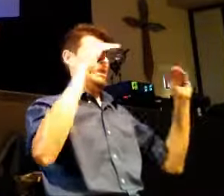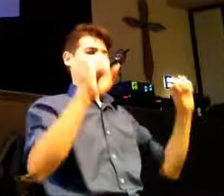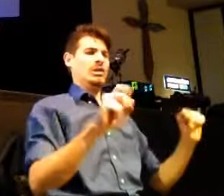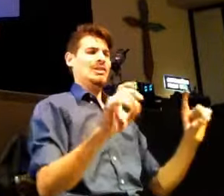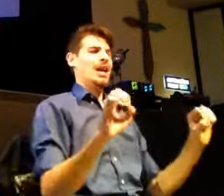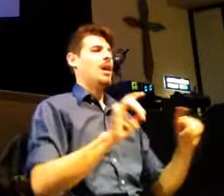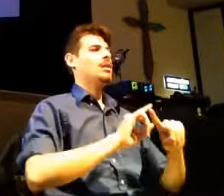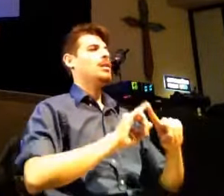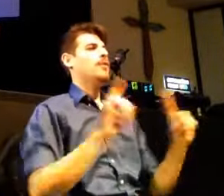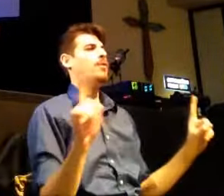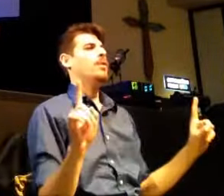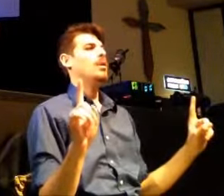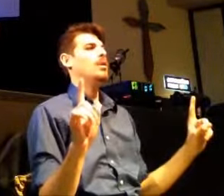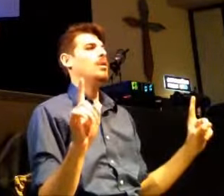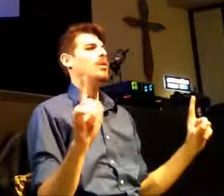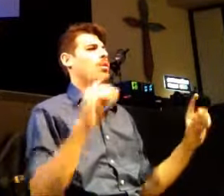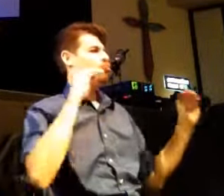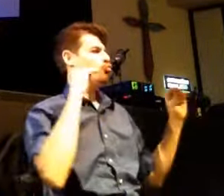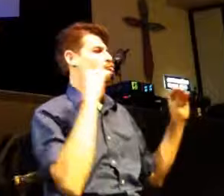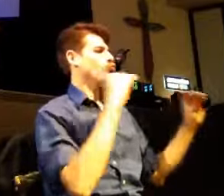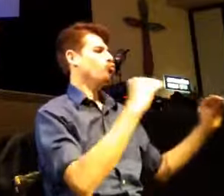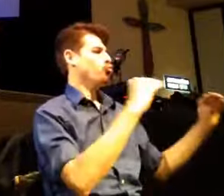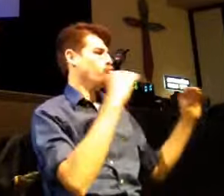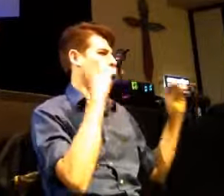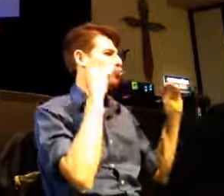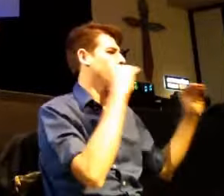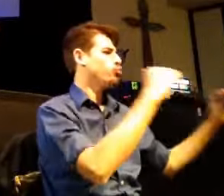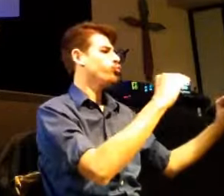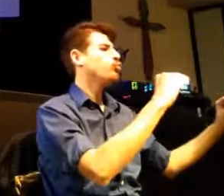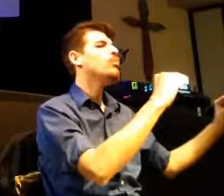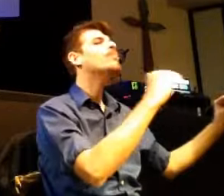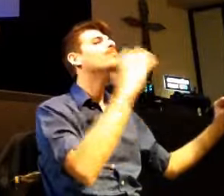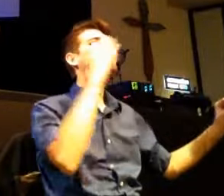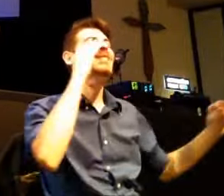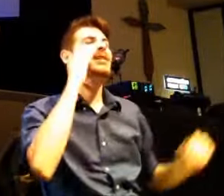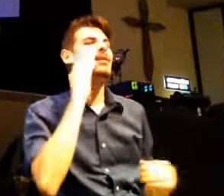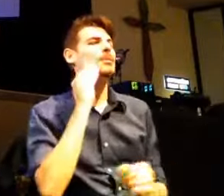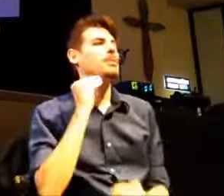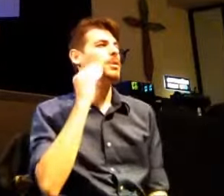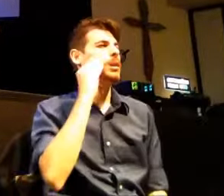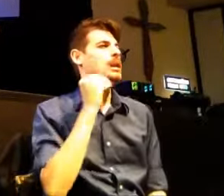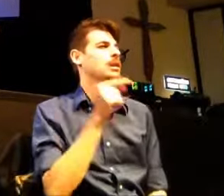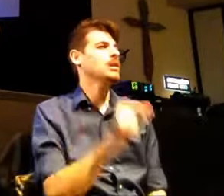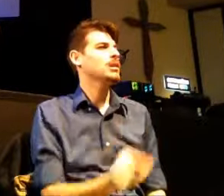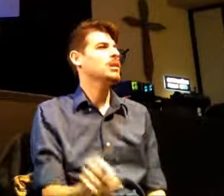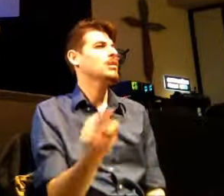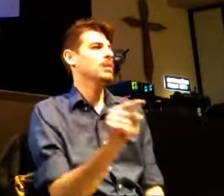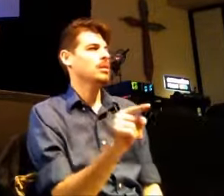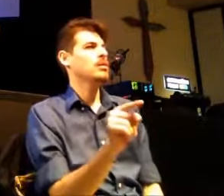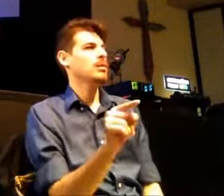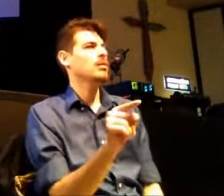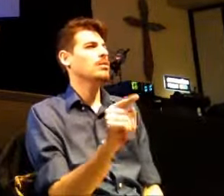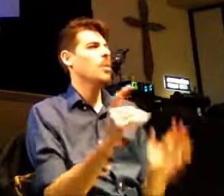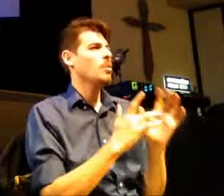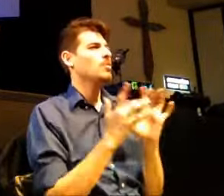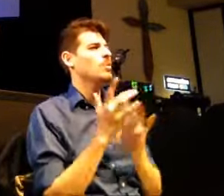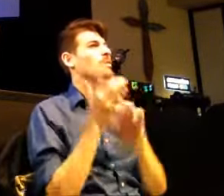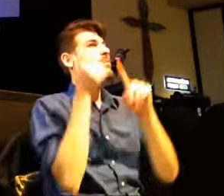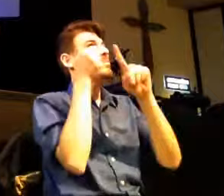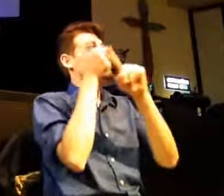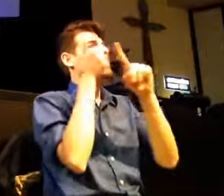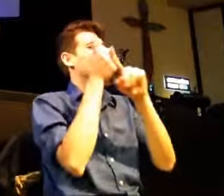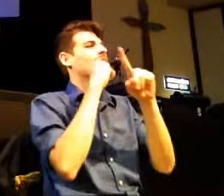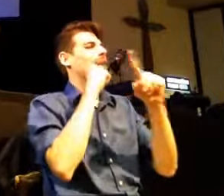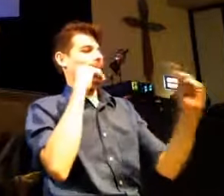life is not calm the storms or fix the troubles or the hard things in